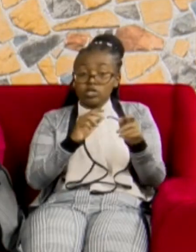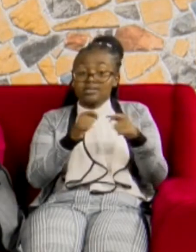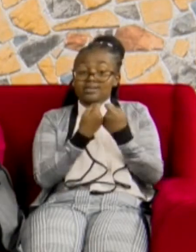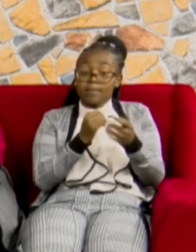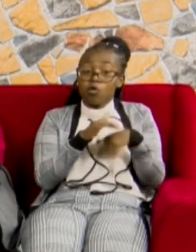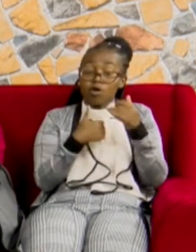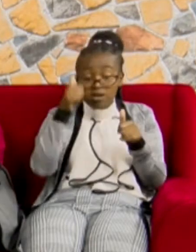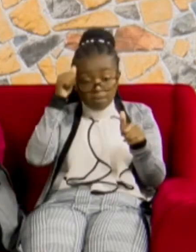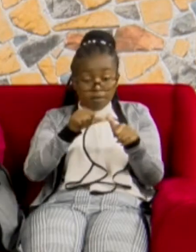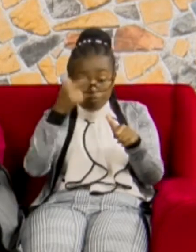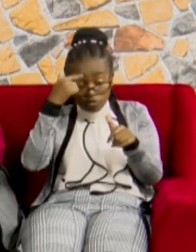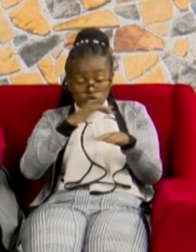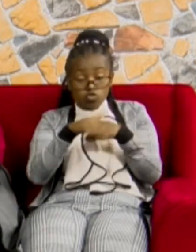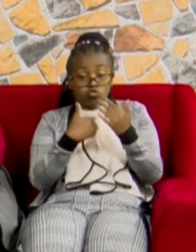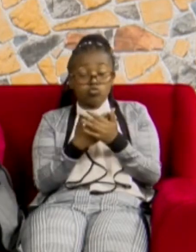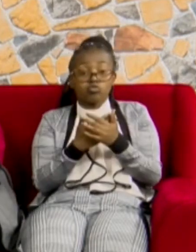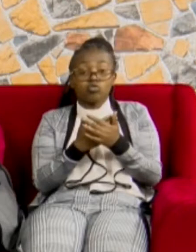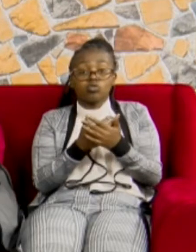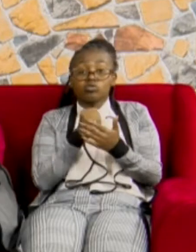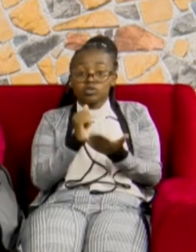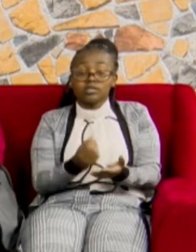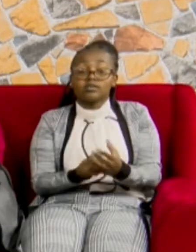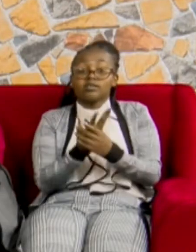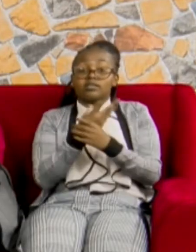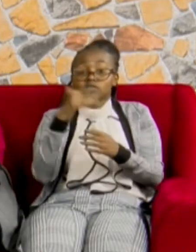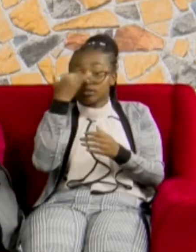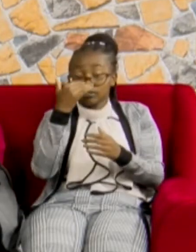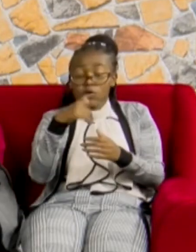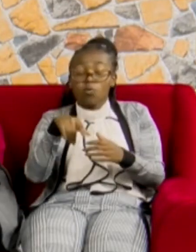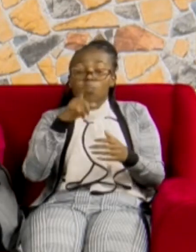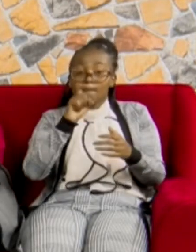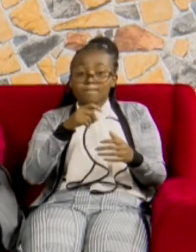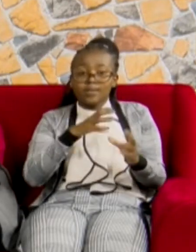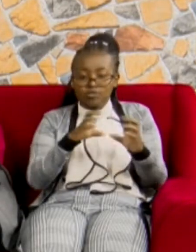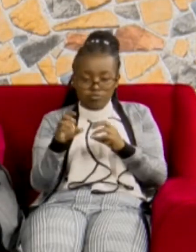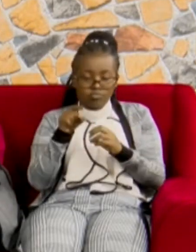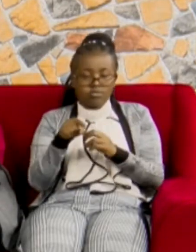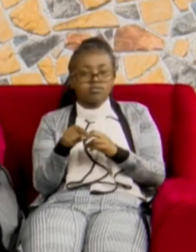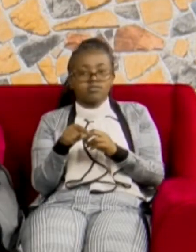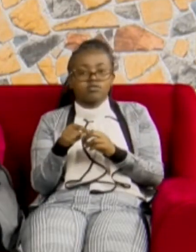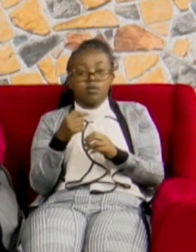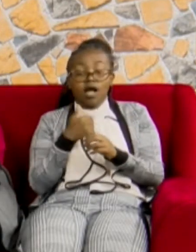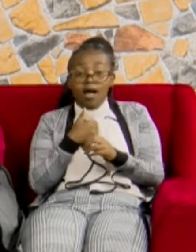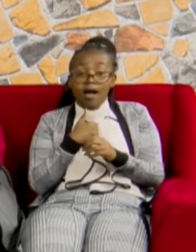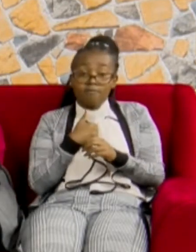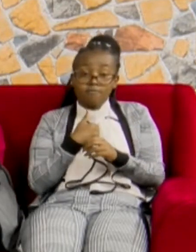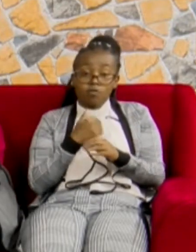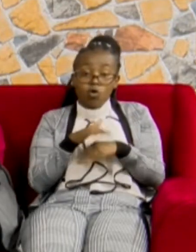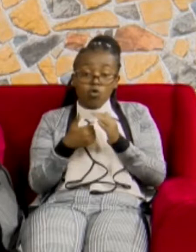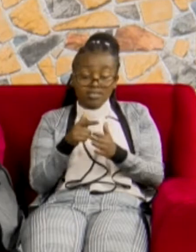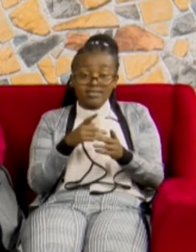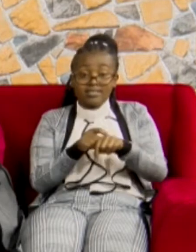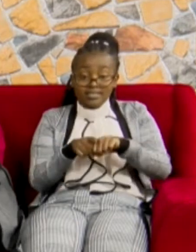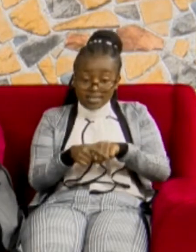team. Remember, for those who don't raise autistic children, that is exactly what we have to deal with, because you have to have all these